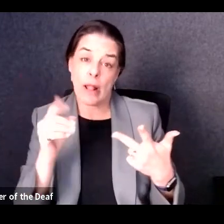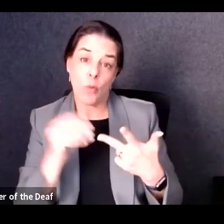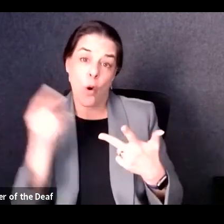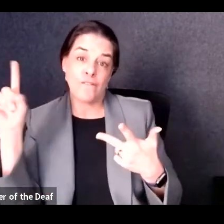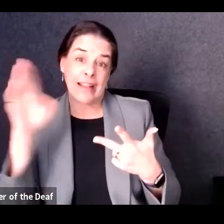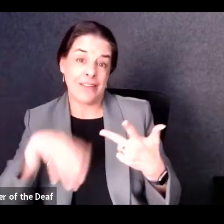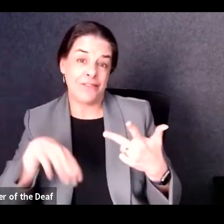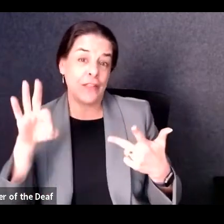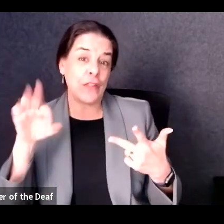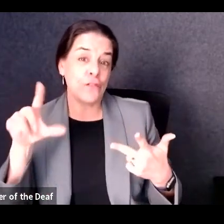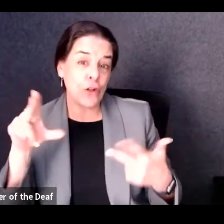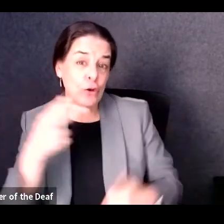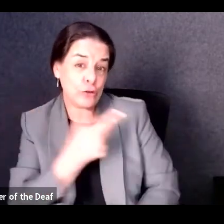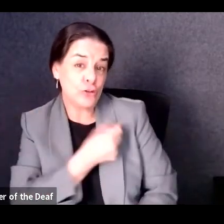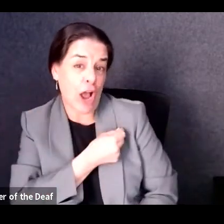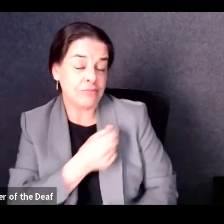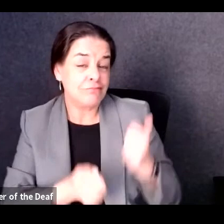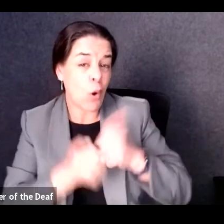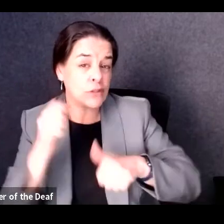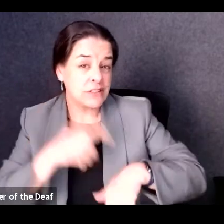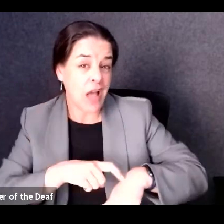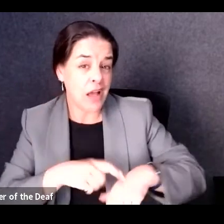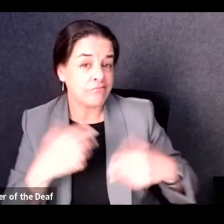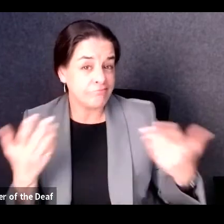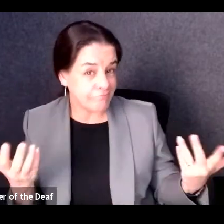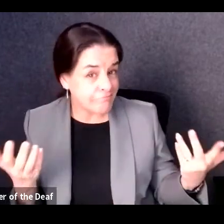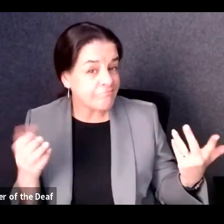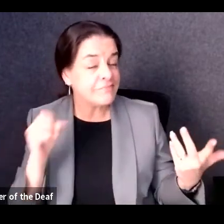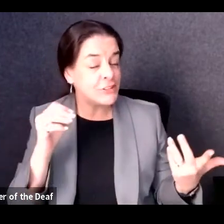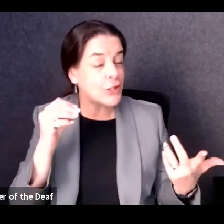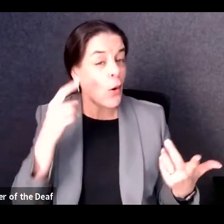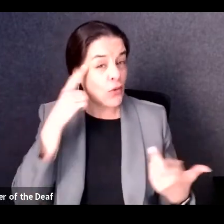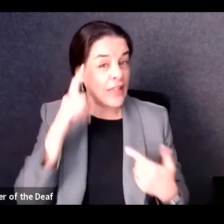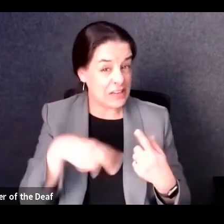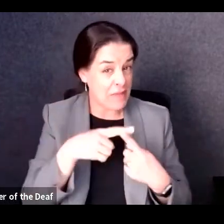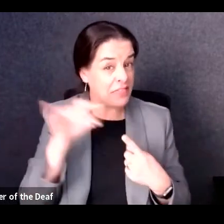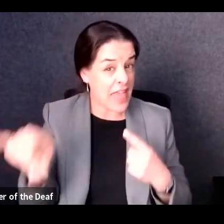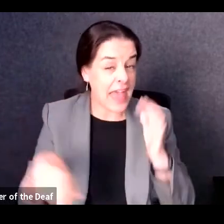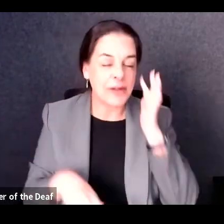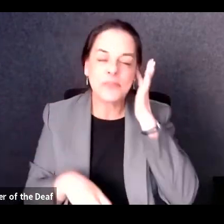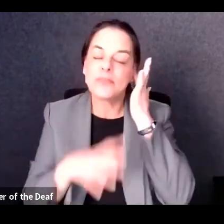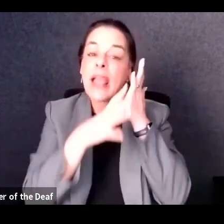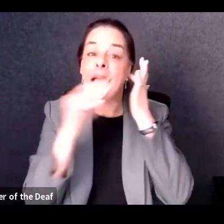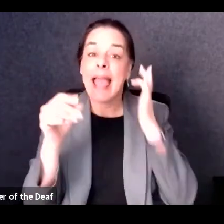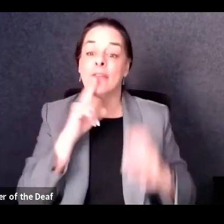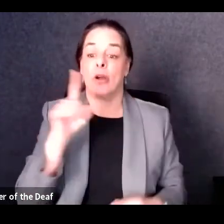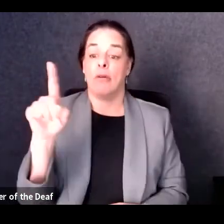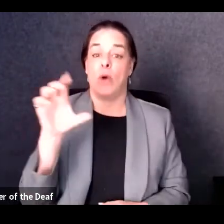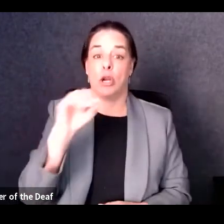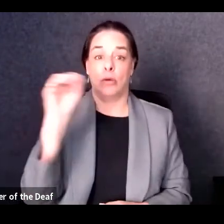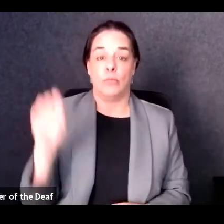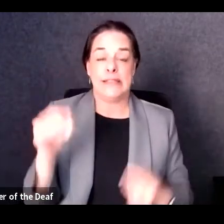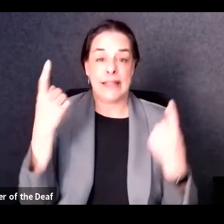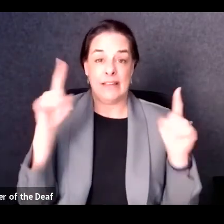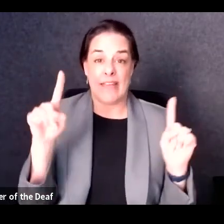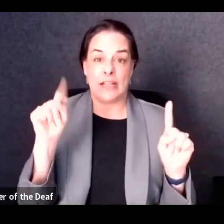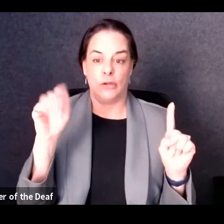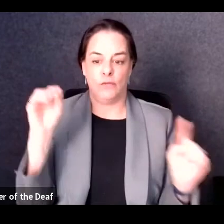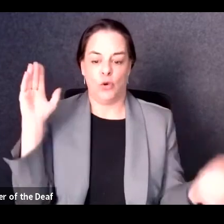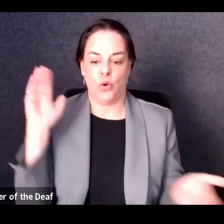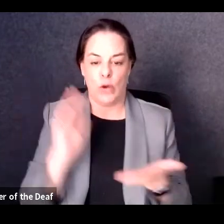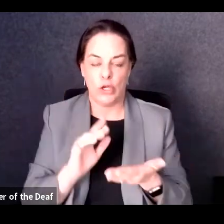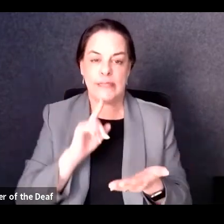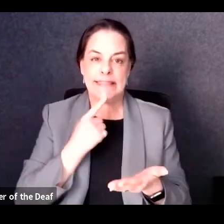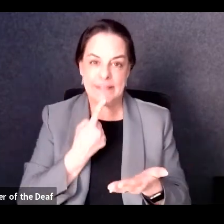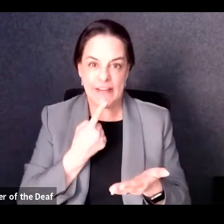flu shot most of the time. So just take that in consideration. And it's 100% effective in reducing